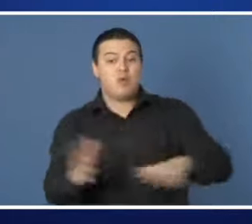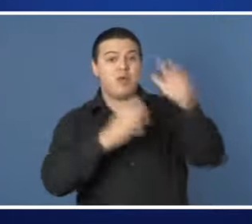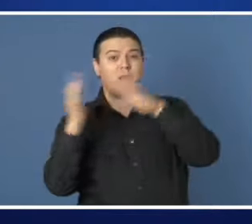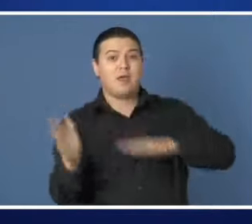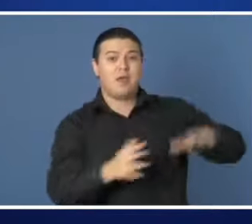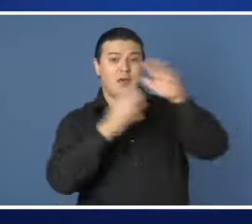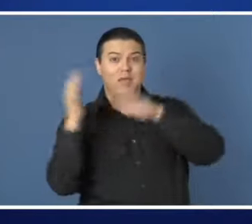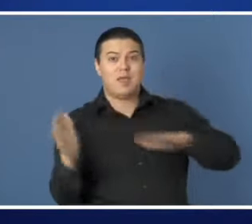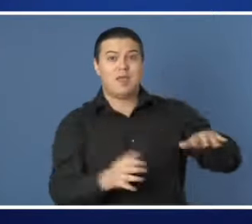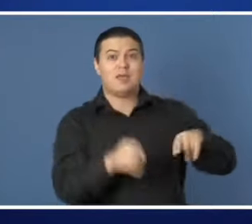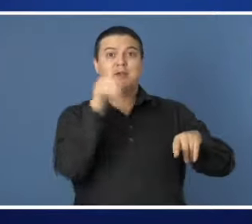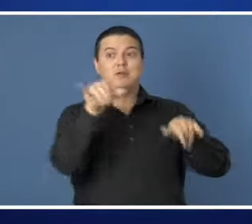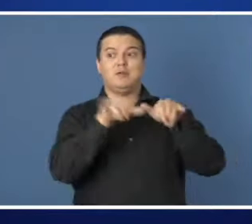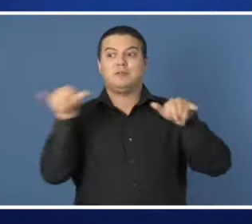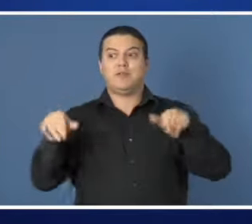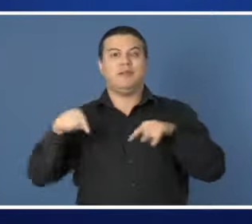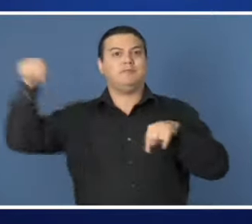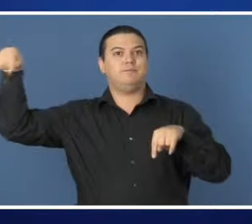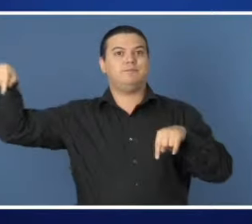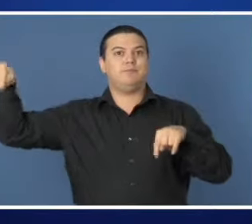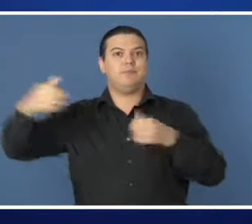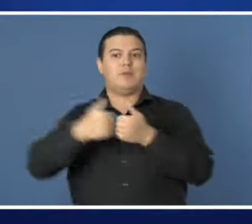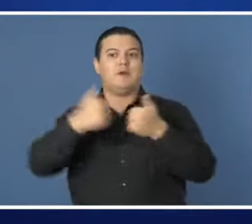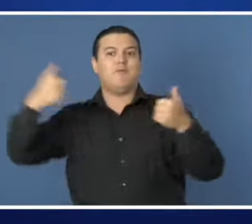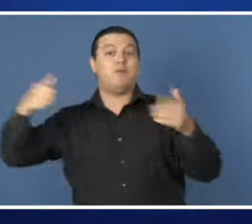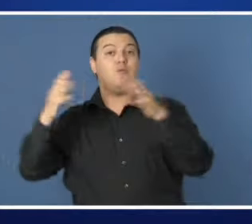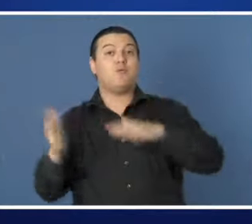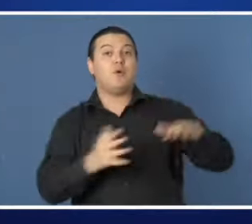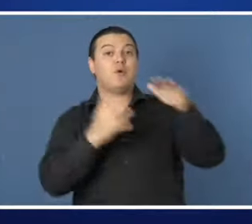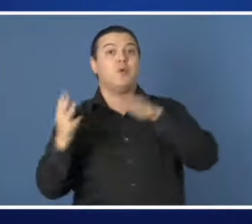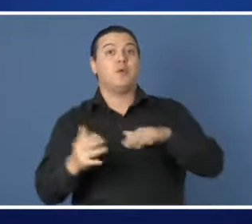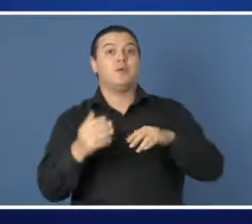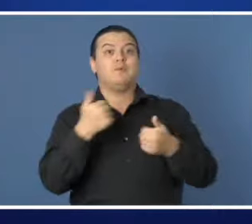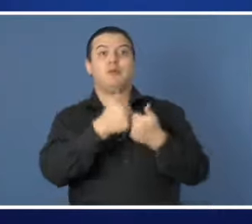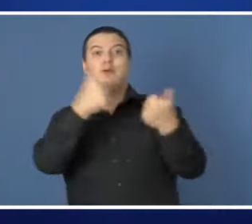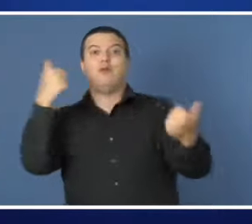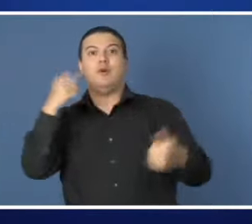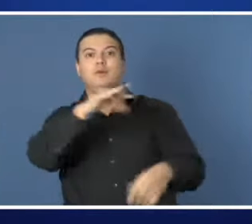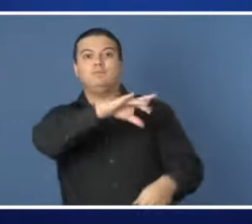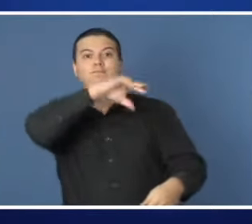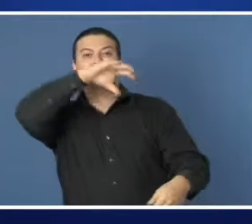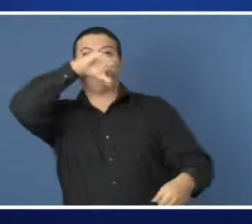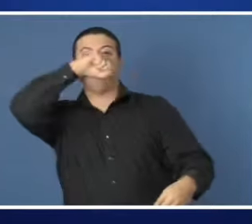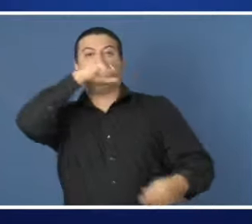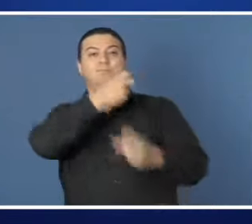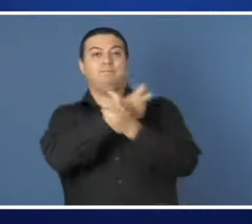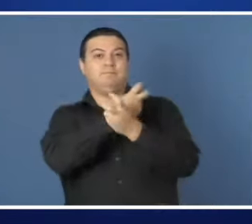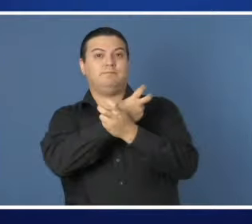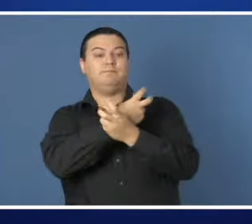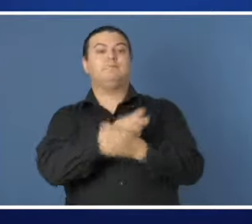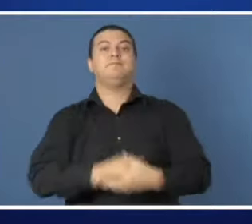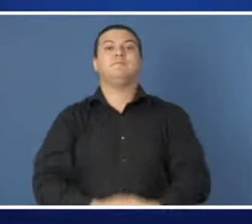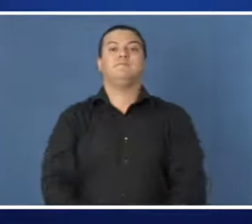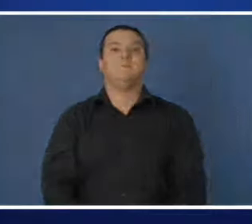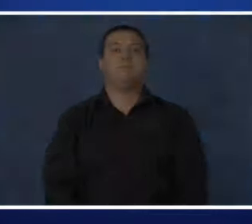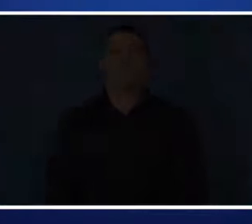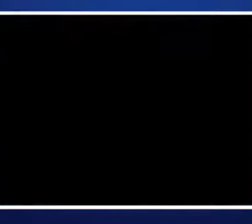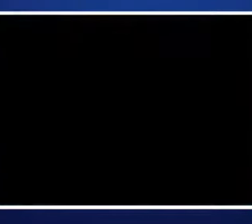Stay upwind and away from the residence to avoid breathing toxic fumes.